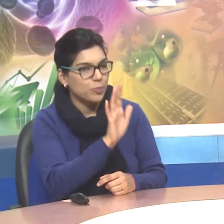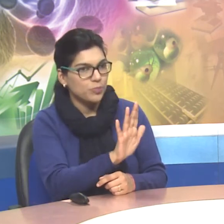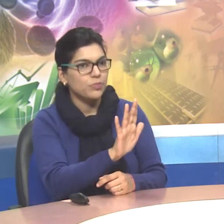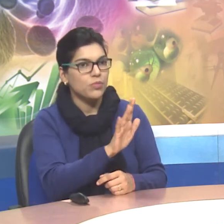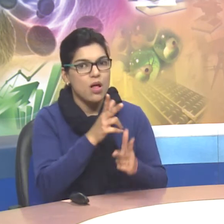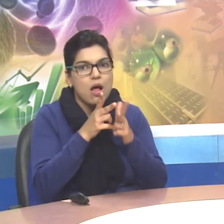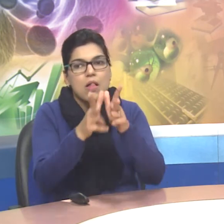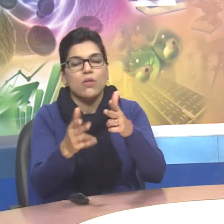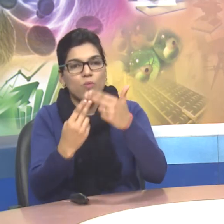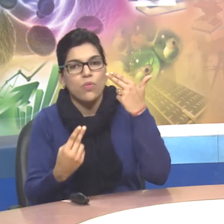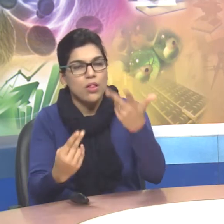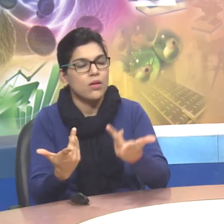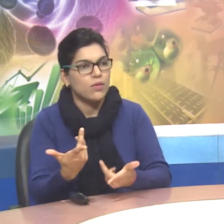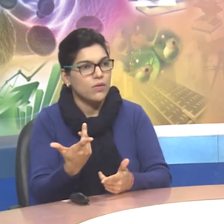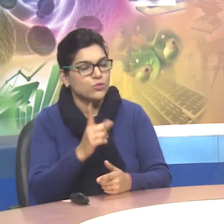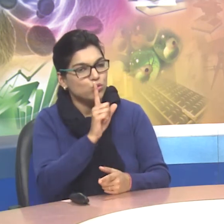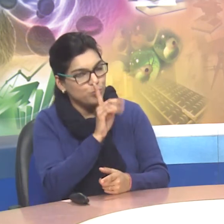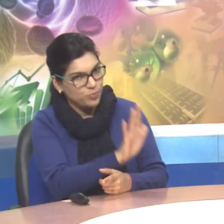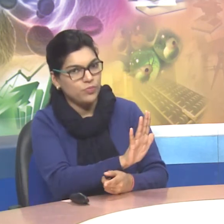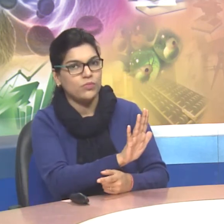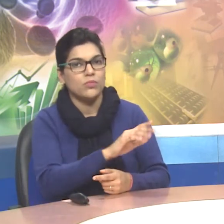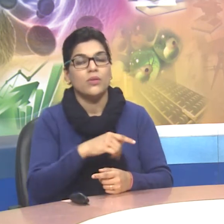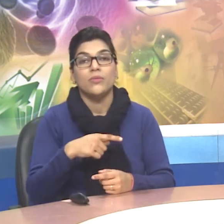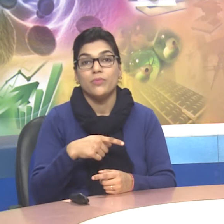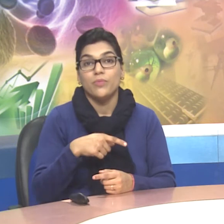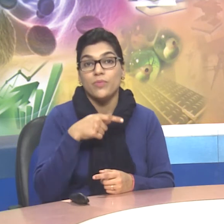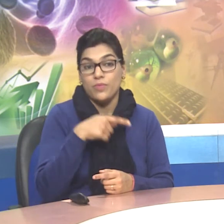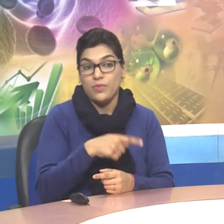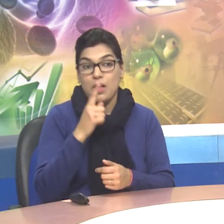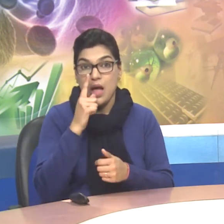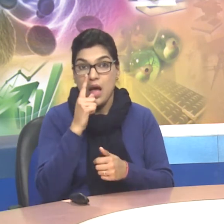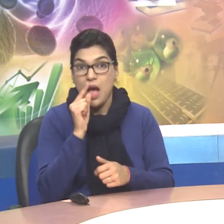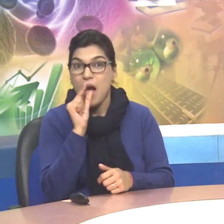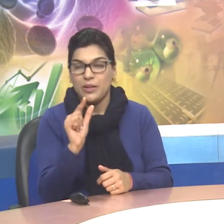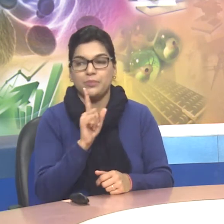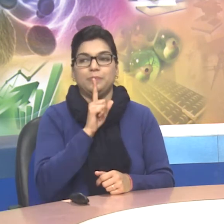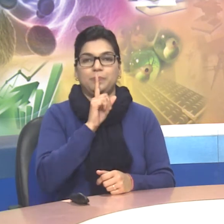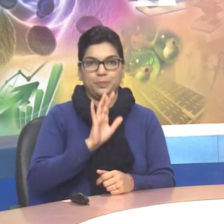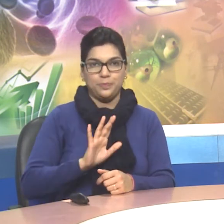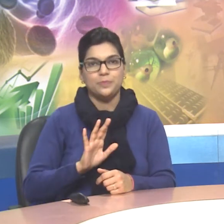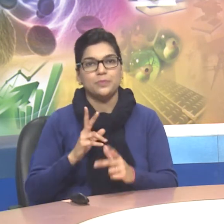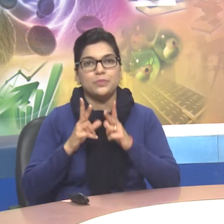Hush, Premla, my grandmother's voice had an ease